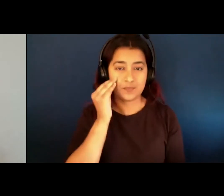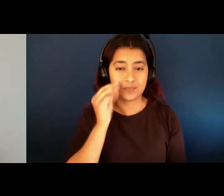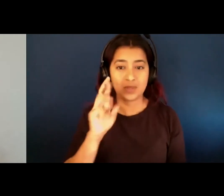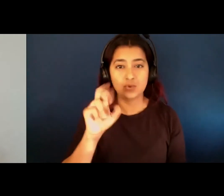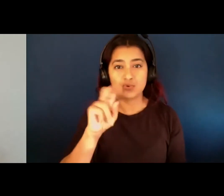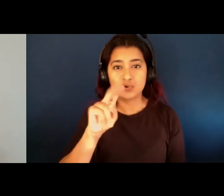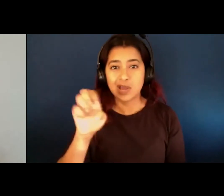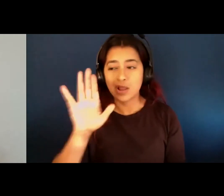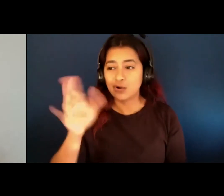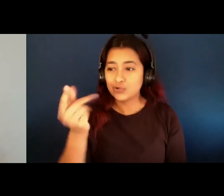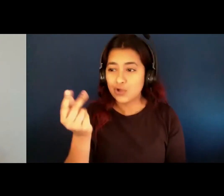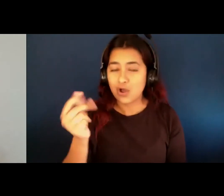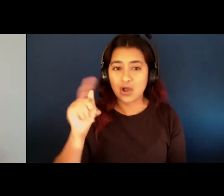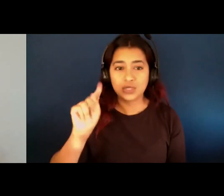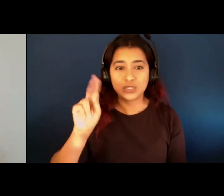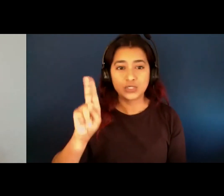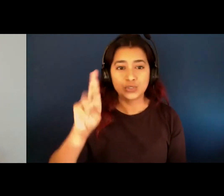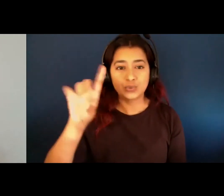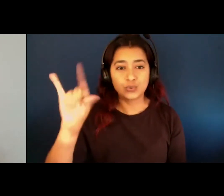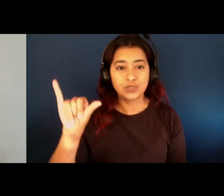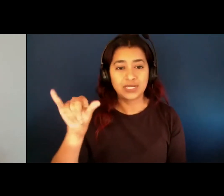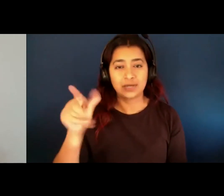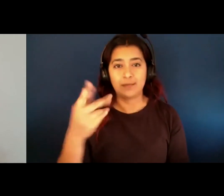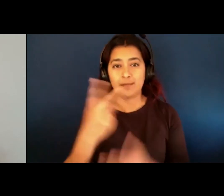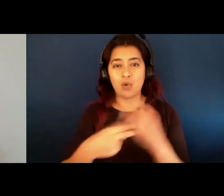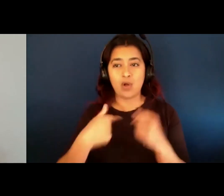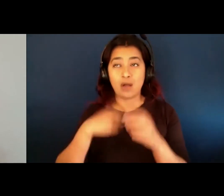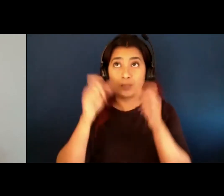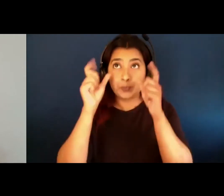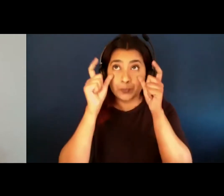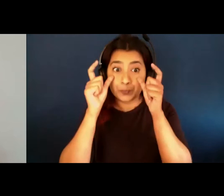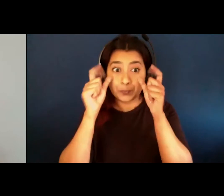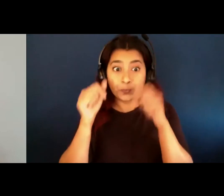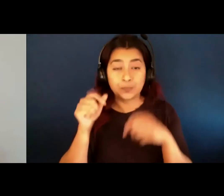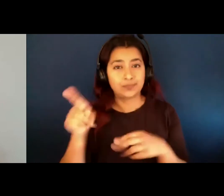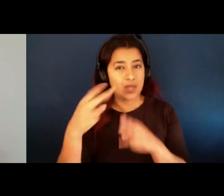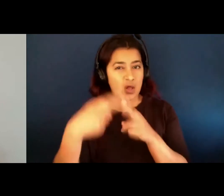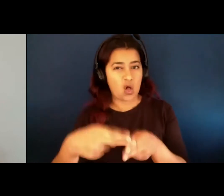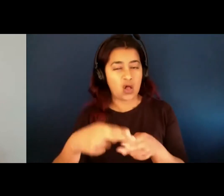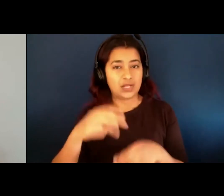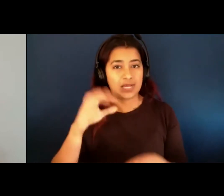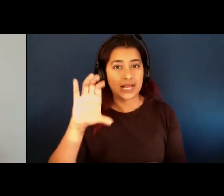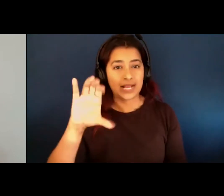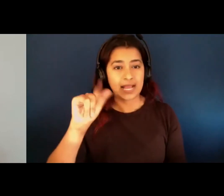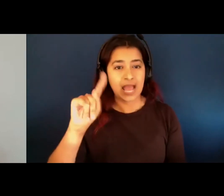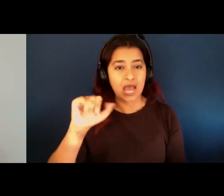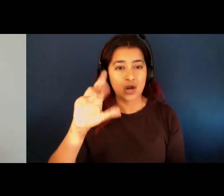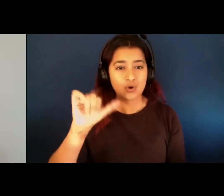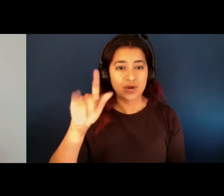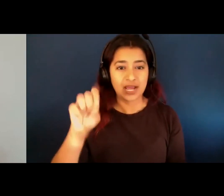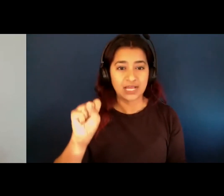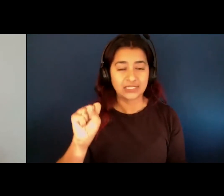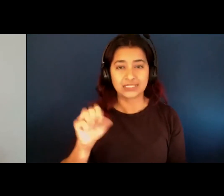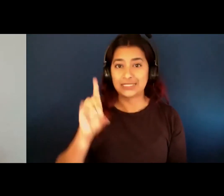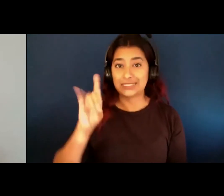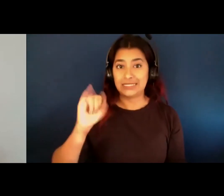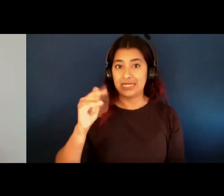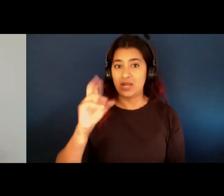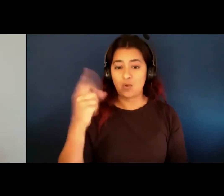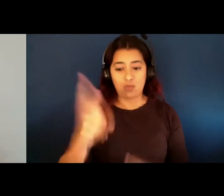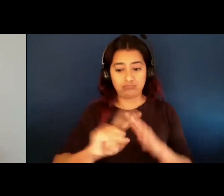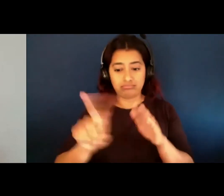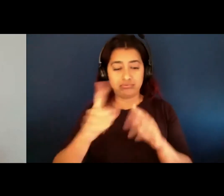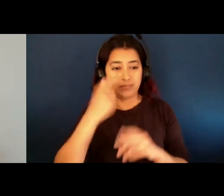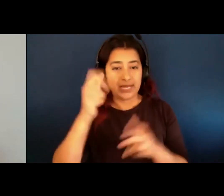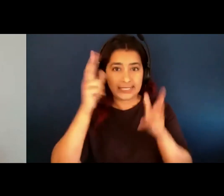dog Trudy, both with moonstone eyes they called cataracts. Diego always running away from everyone because demons were running